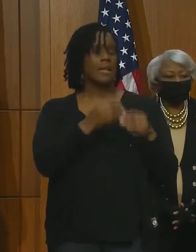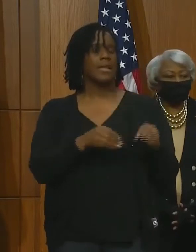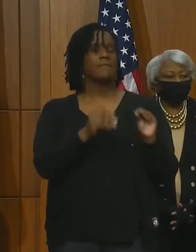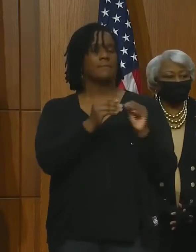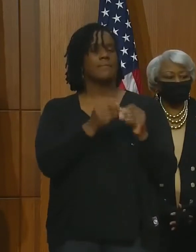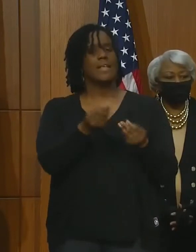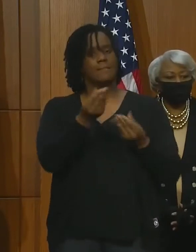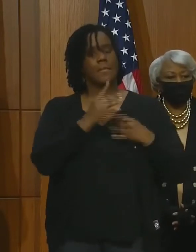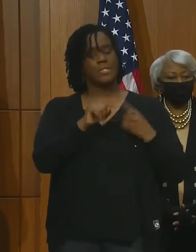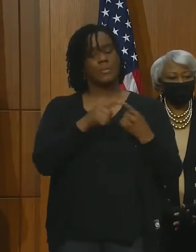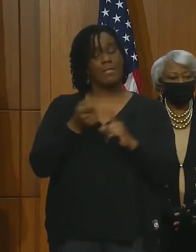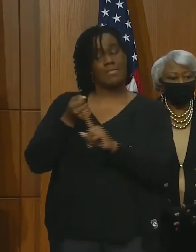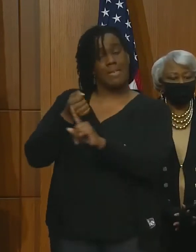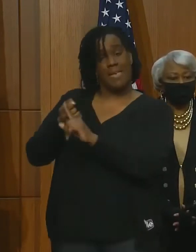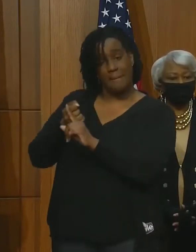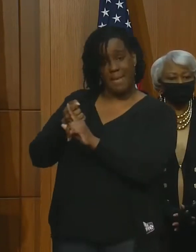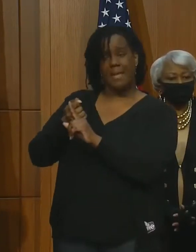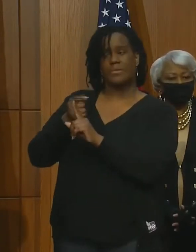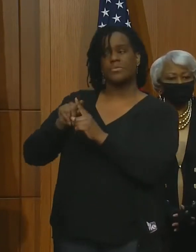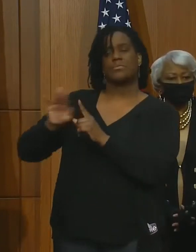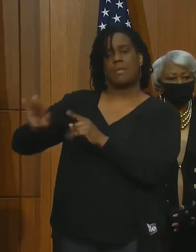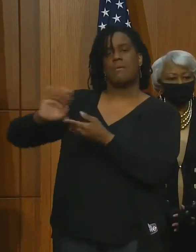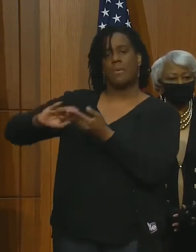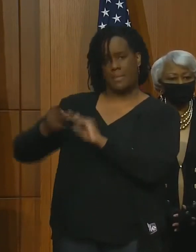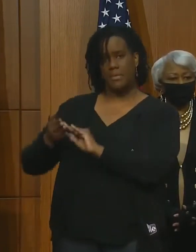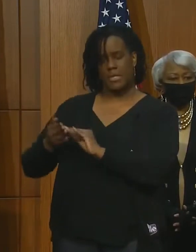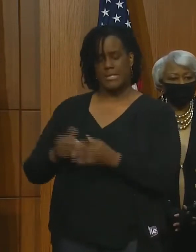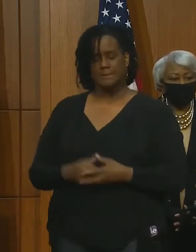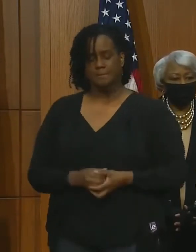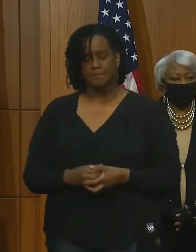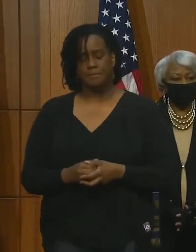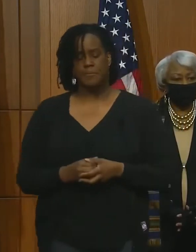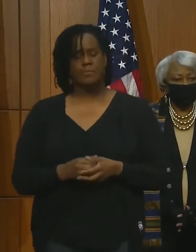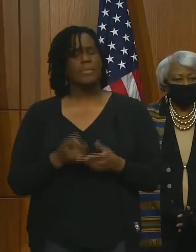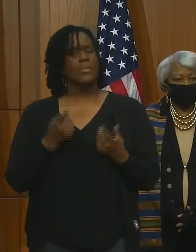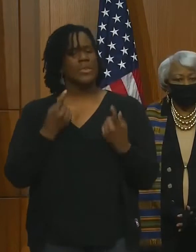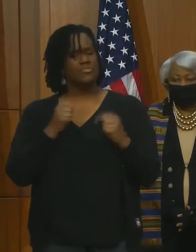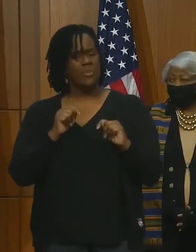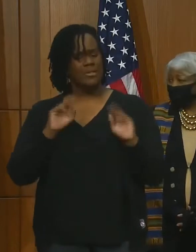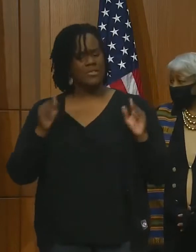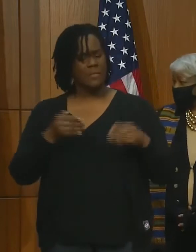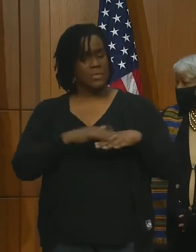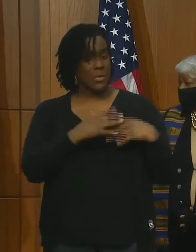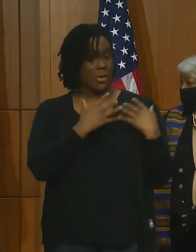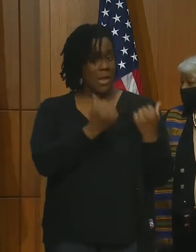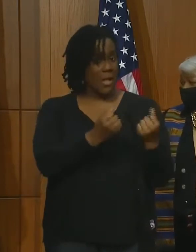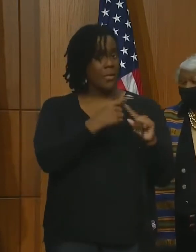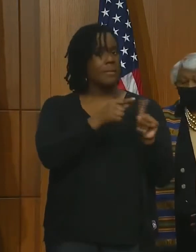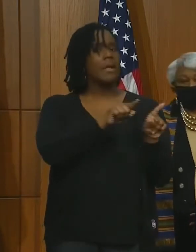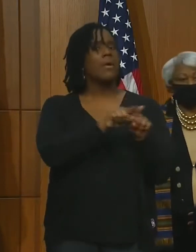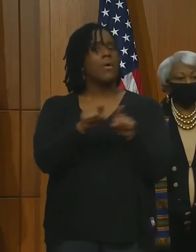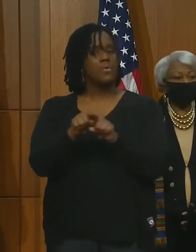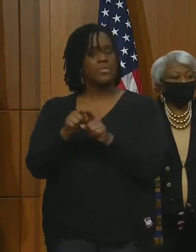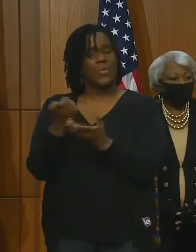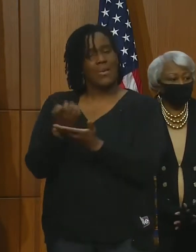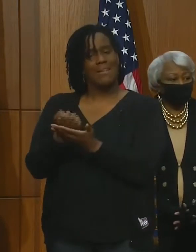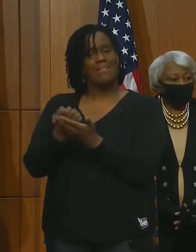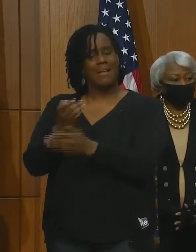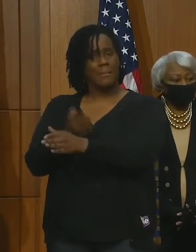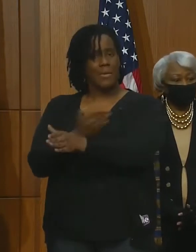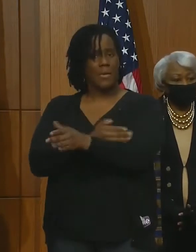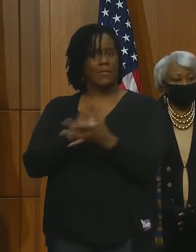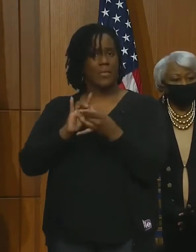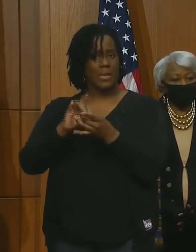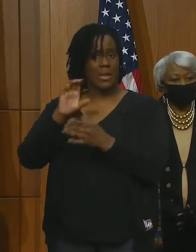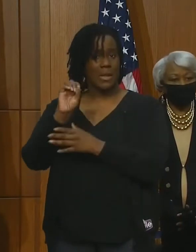As we continue to fight this virus on the health front, we are also working on our economic recovery. This